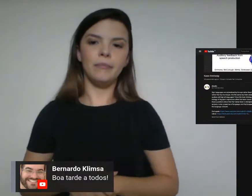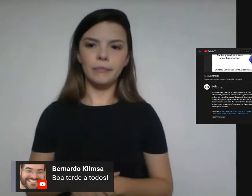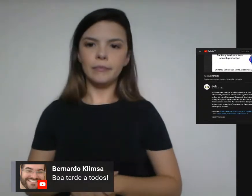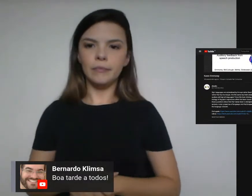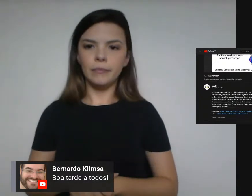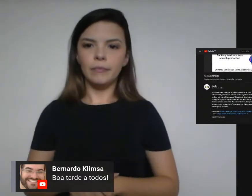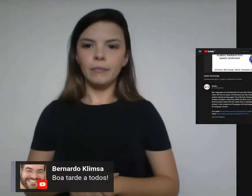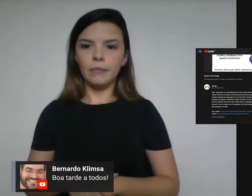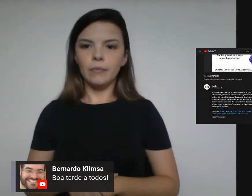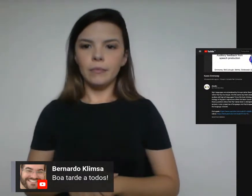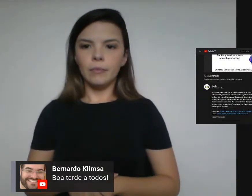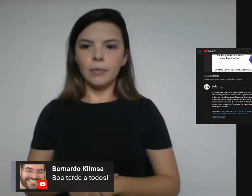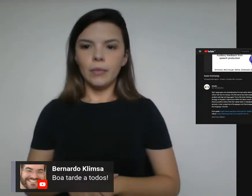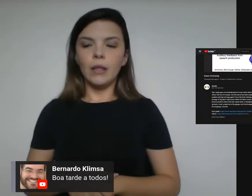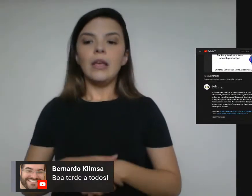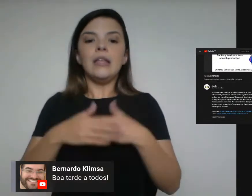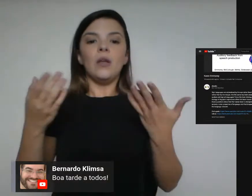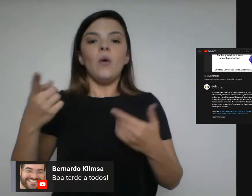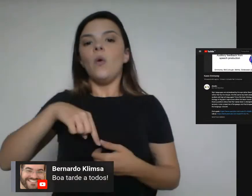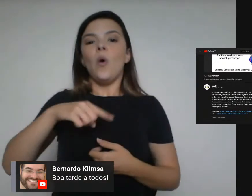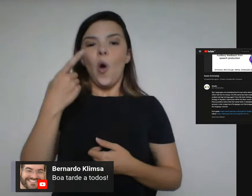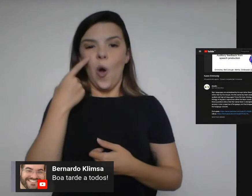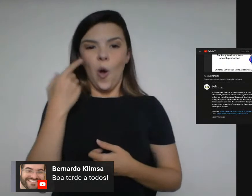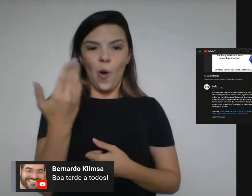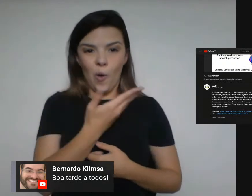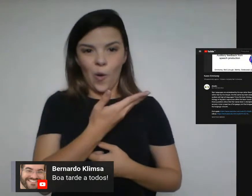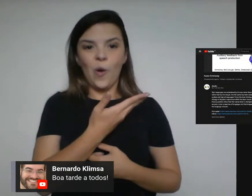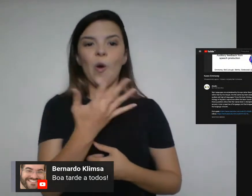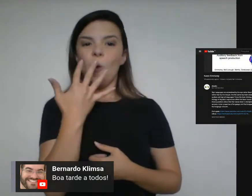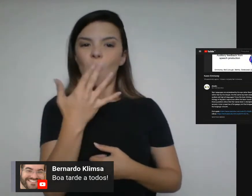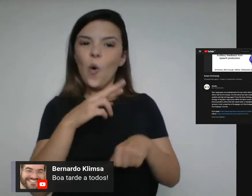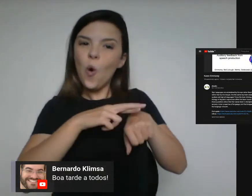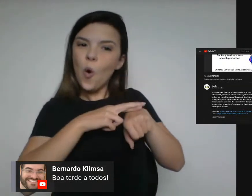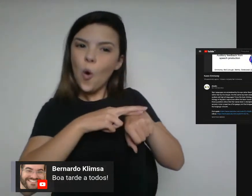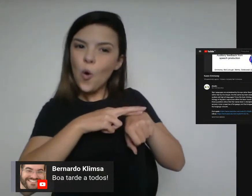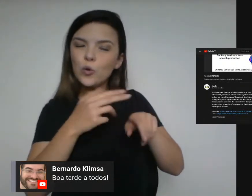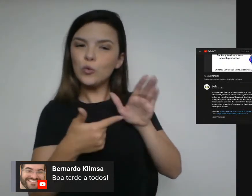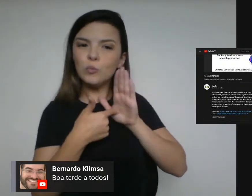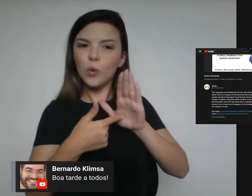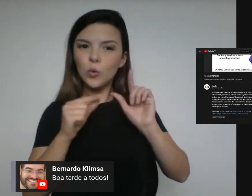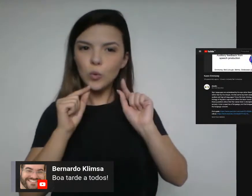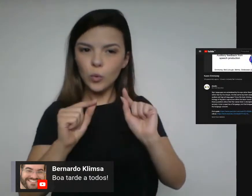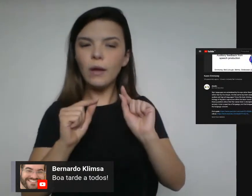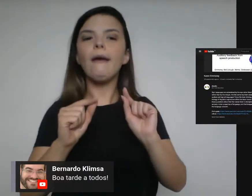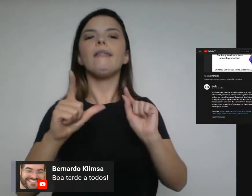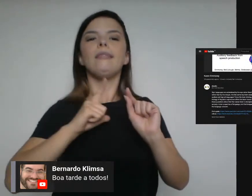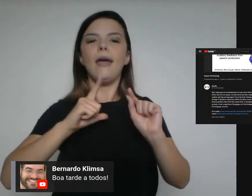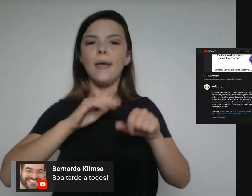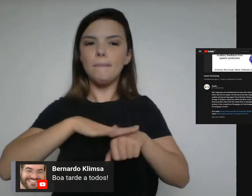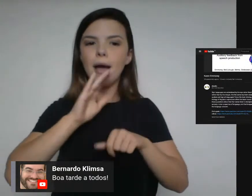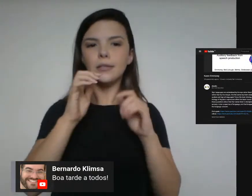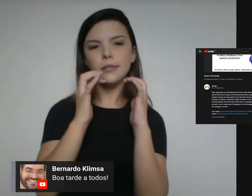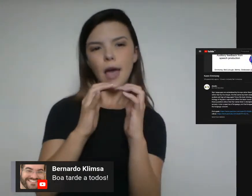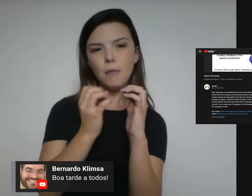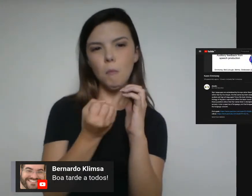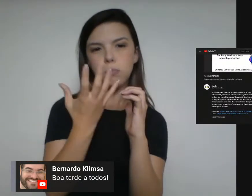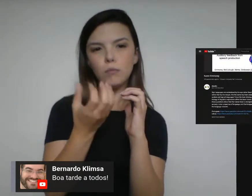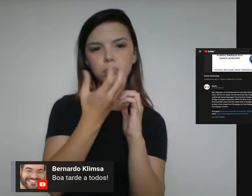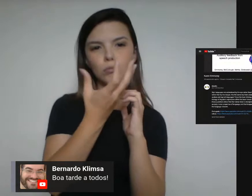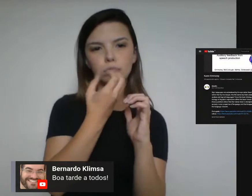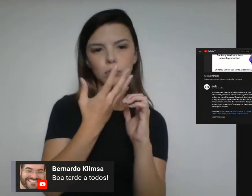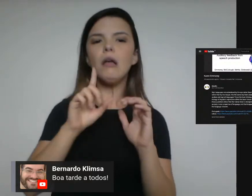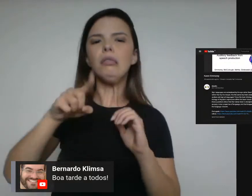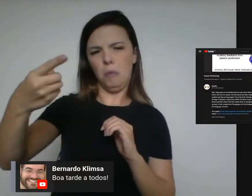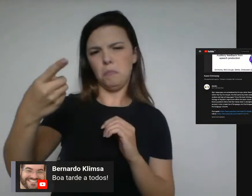more purple, more activation for English production in visual cortices. And I can come back to that in the question times